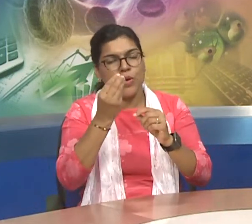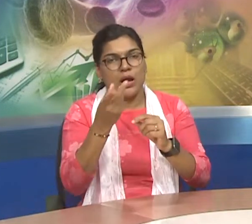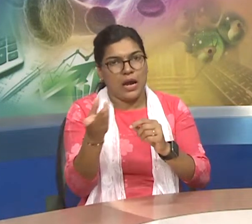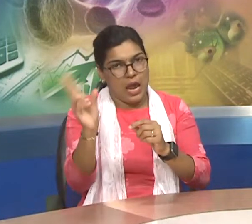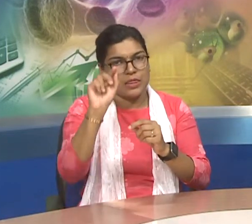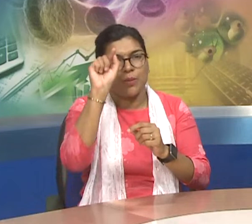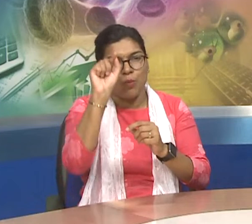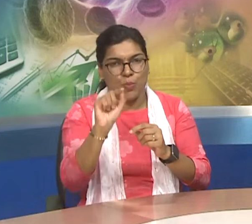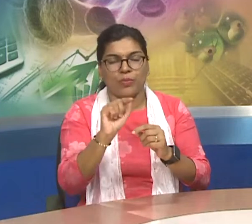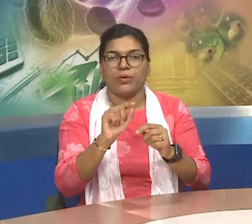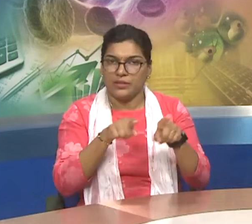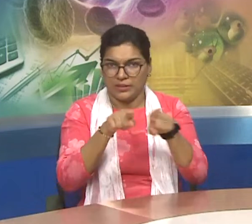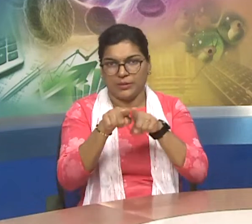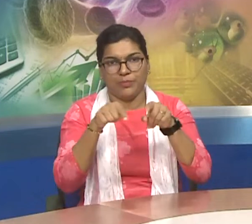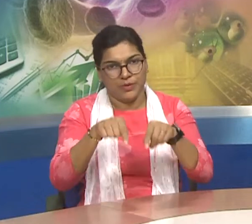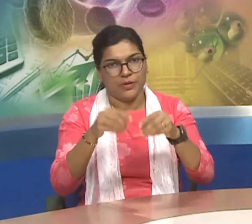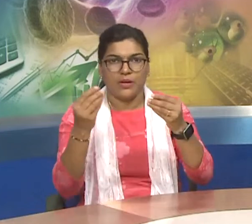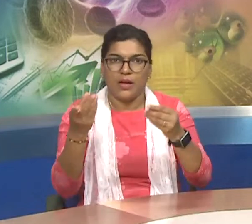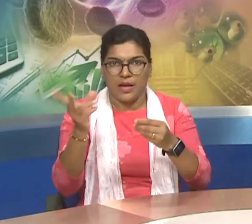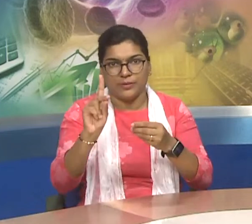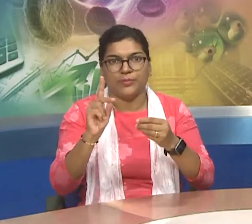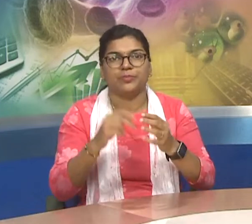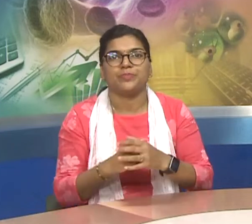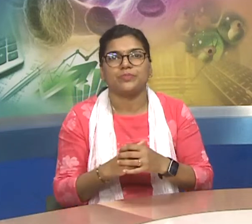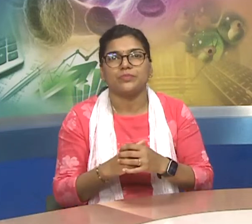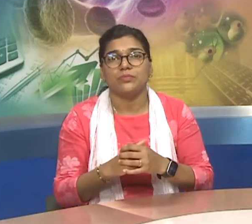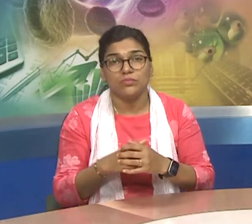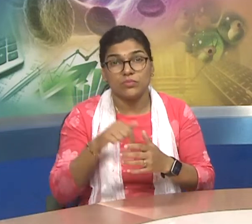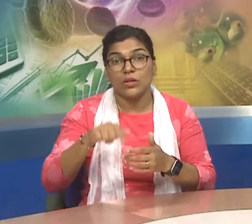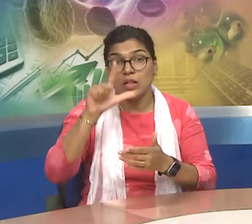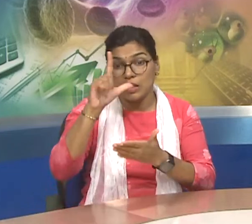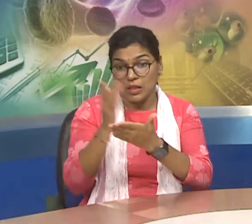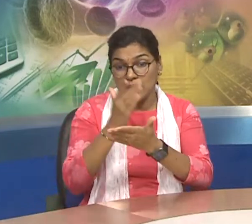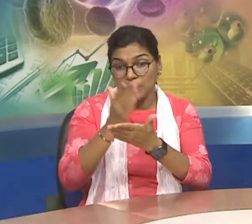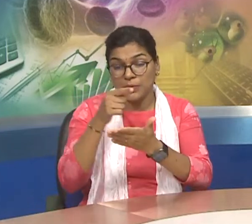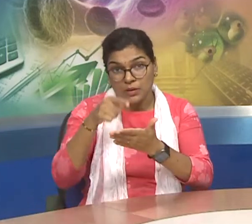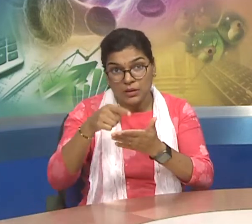Let us now understand the need for modern library.